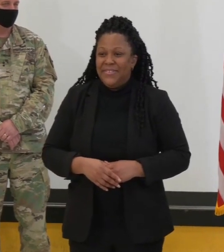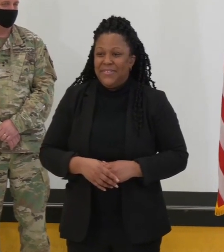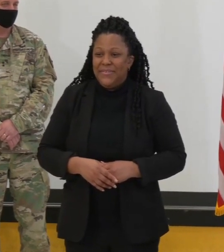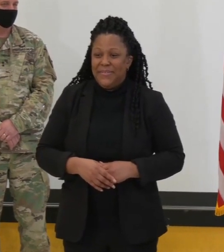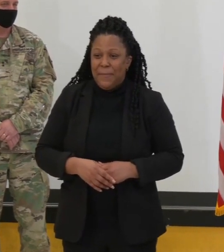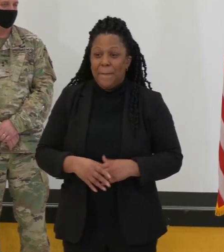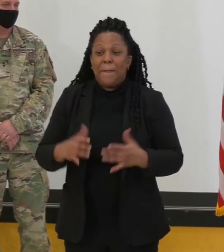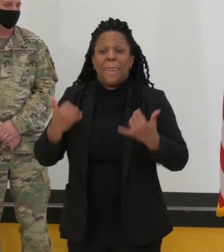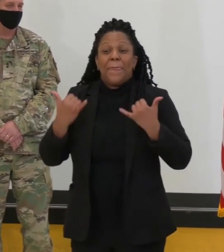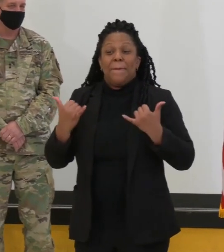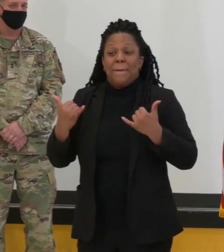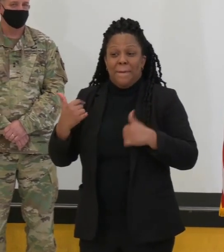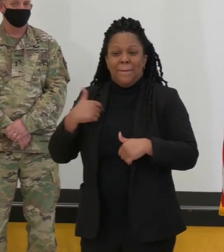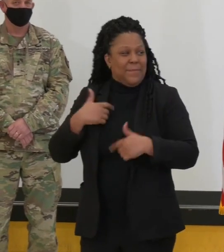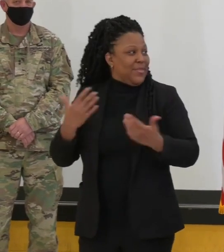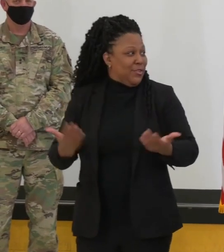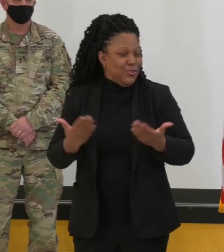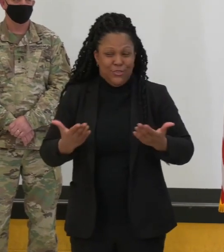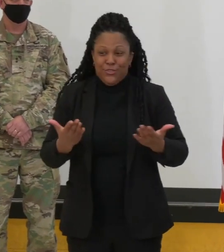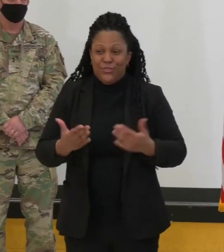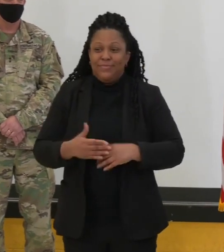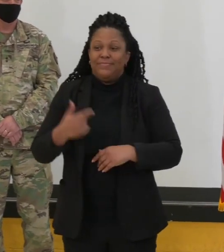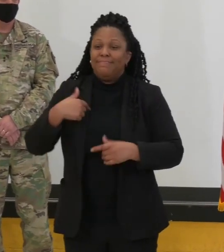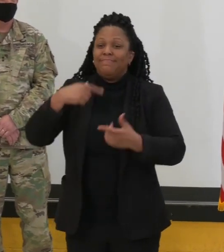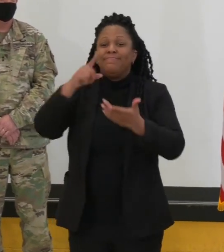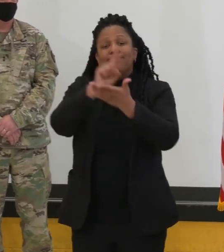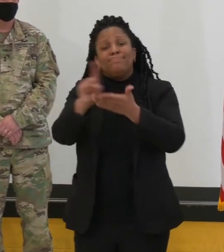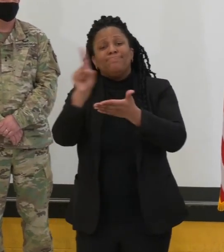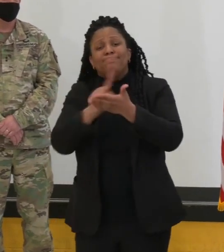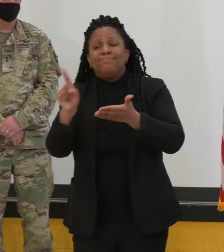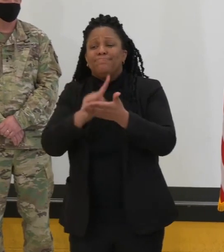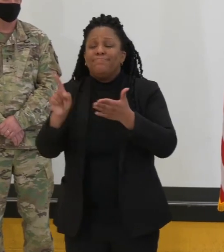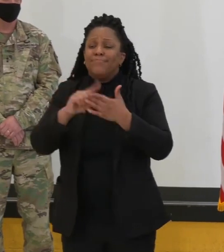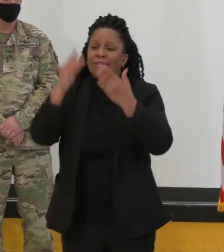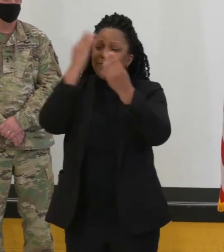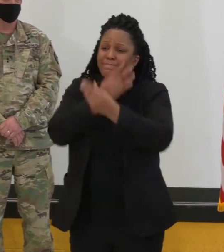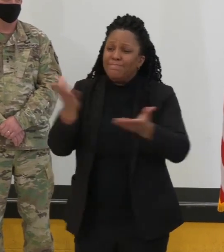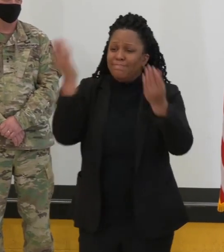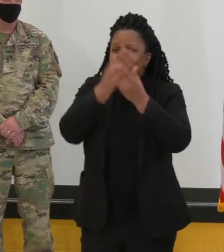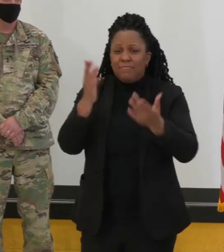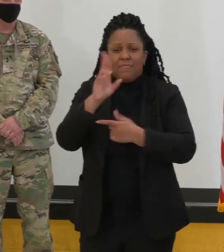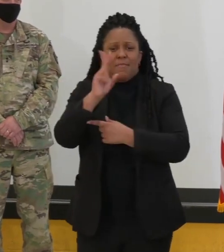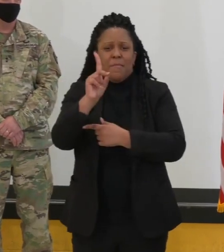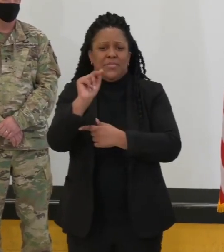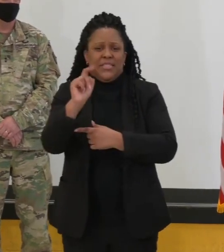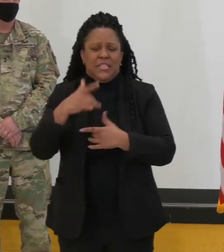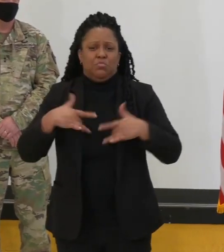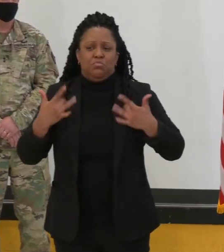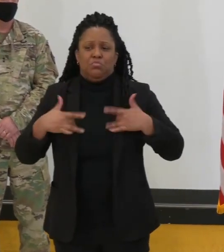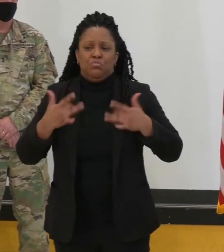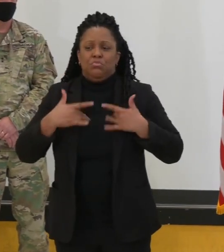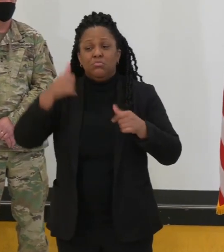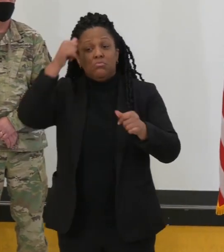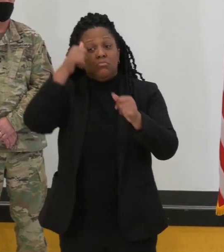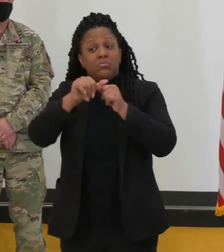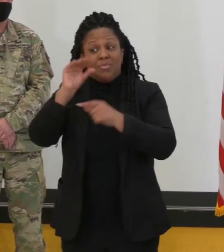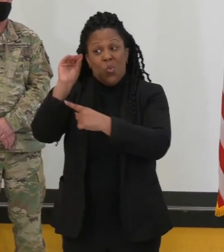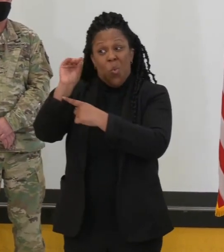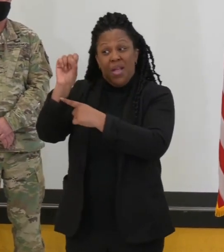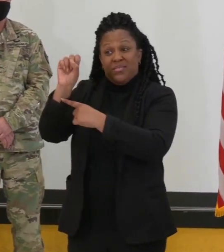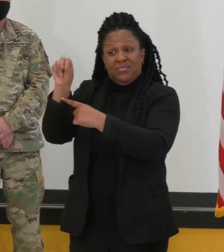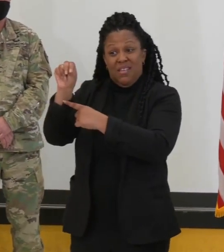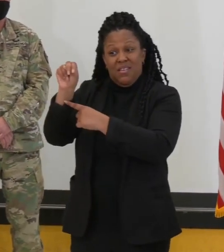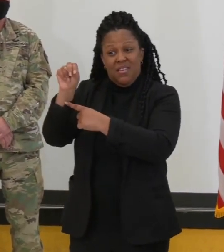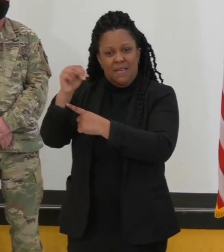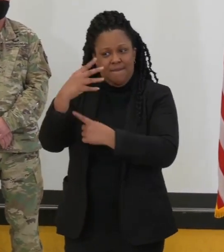communities that we serve an update. As many of you may remember that Operation Safety Net has four phases.